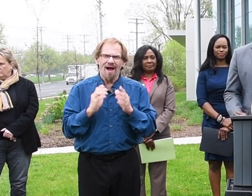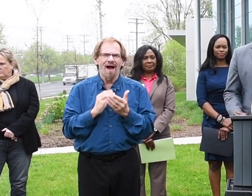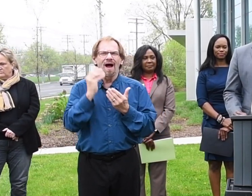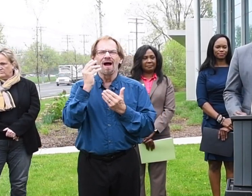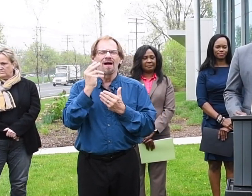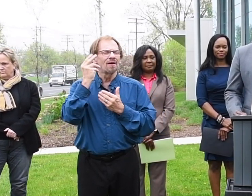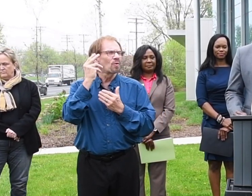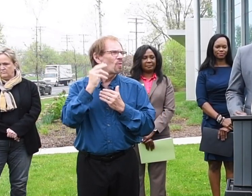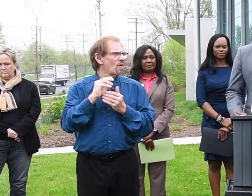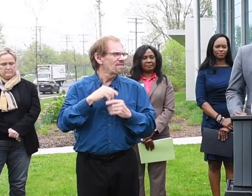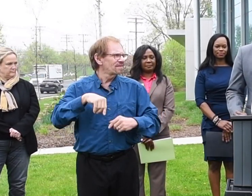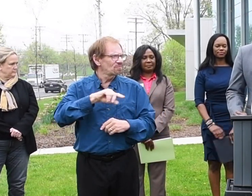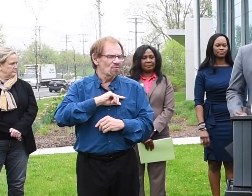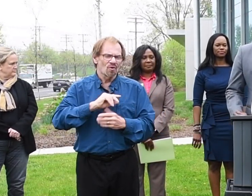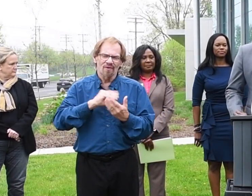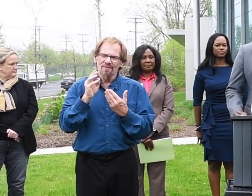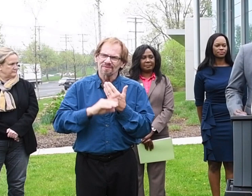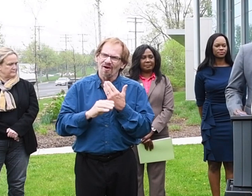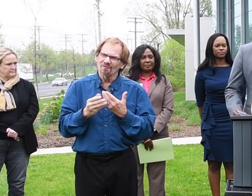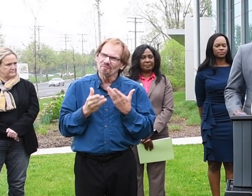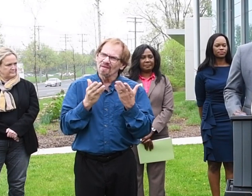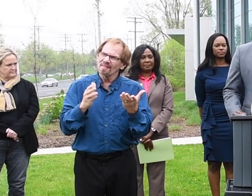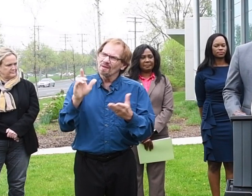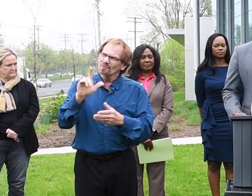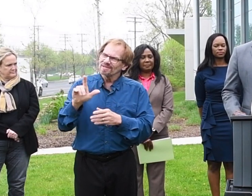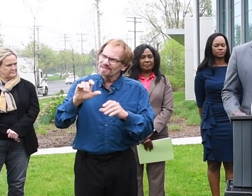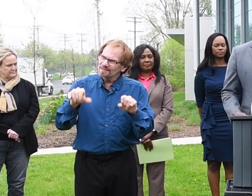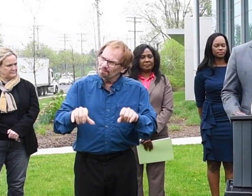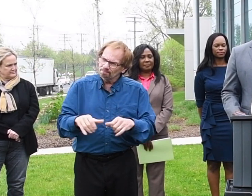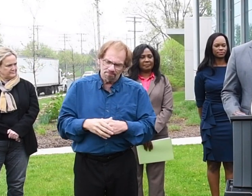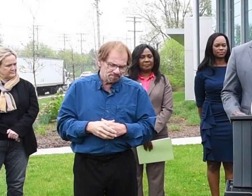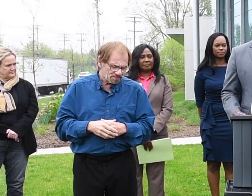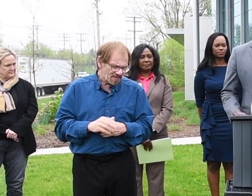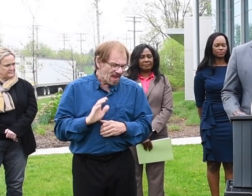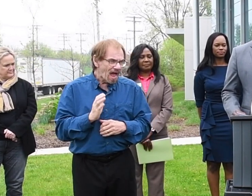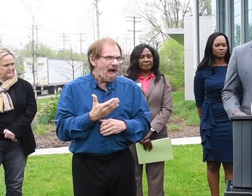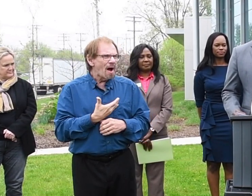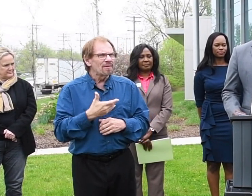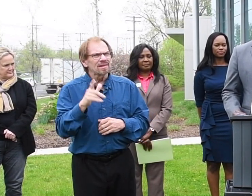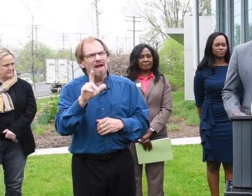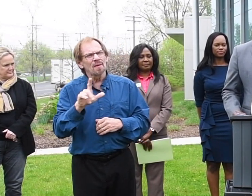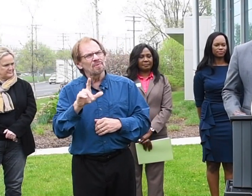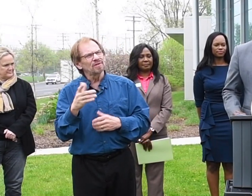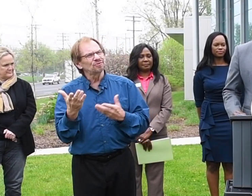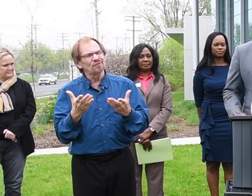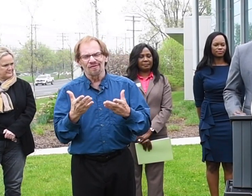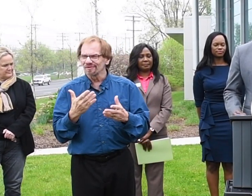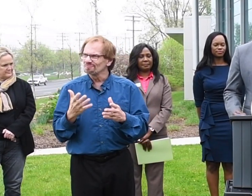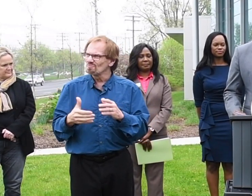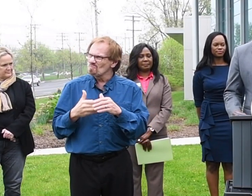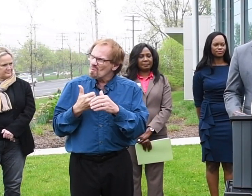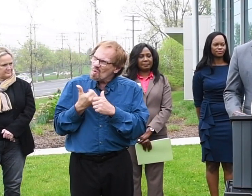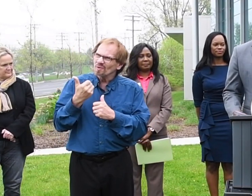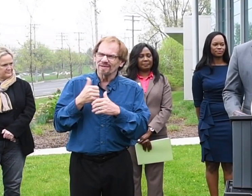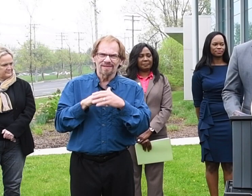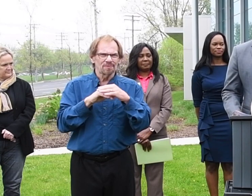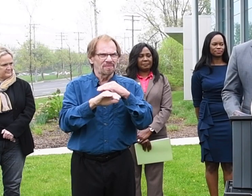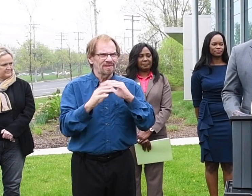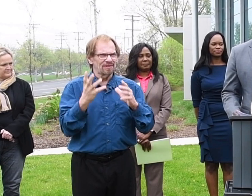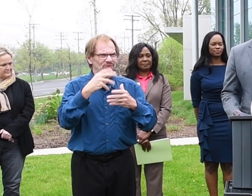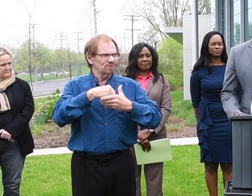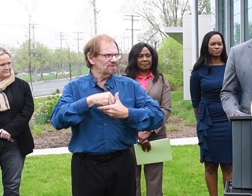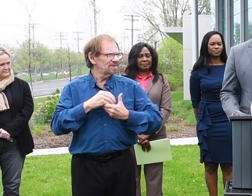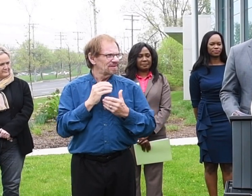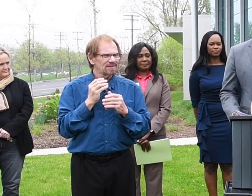County Library System. As a vital space, our libraries serve as the most accessible and inclusive institutions in our